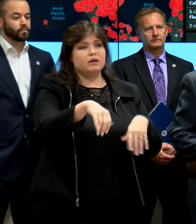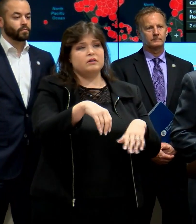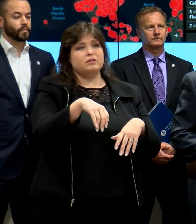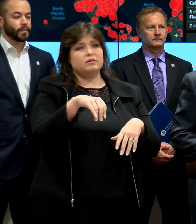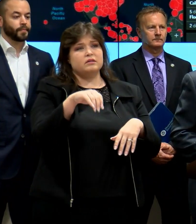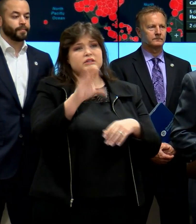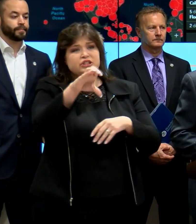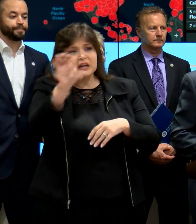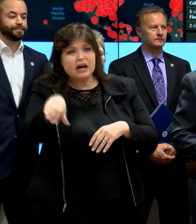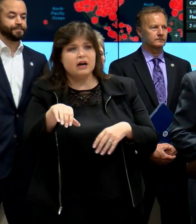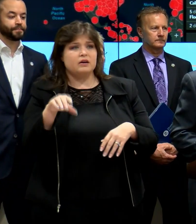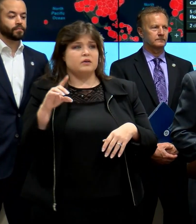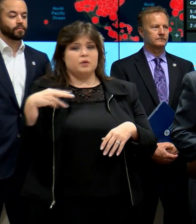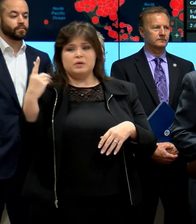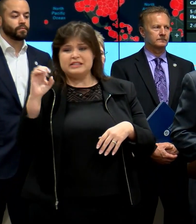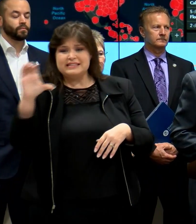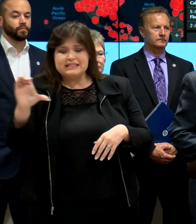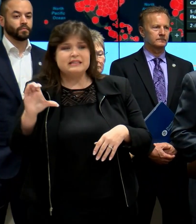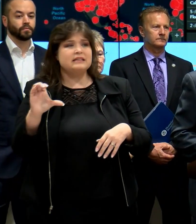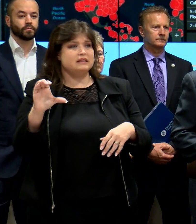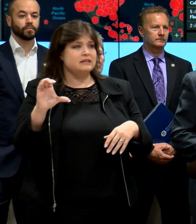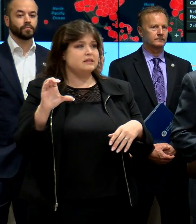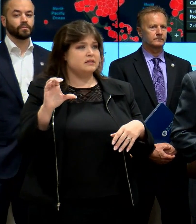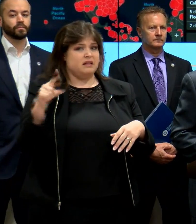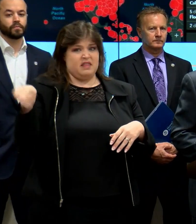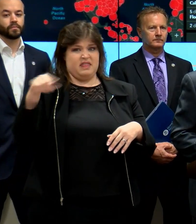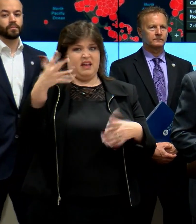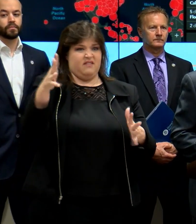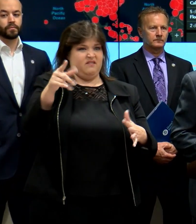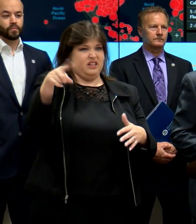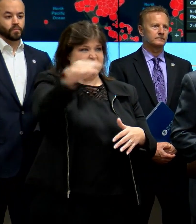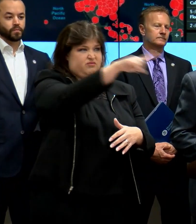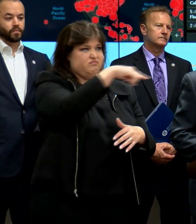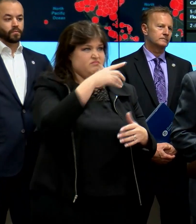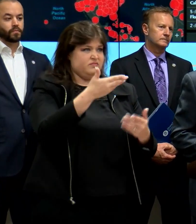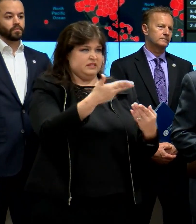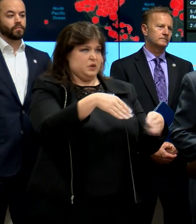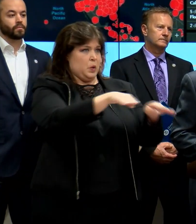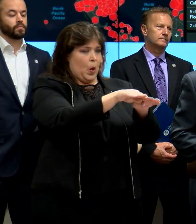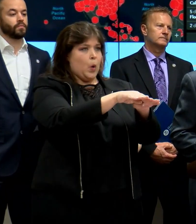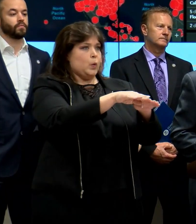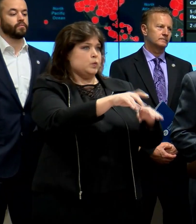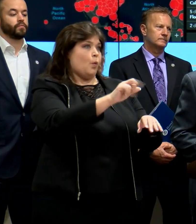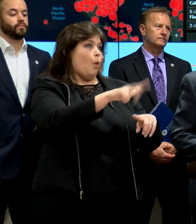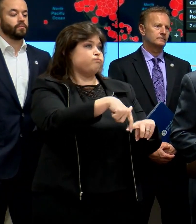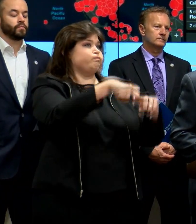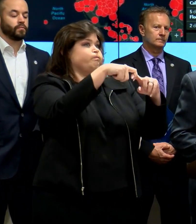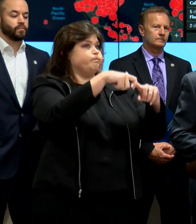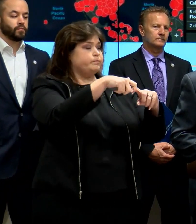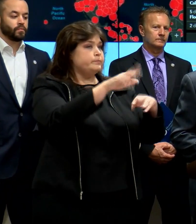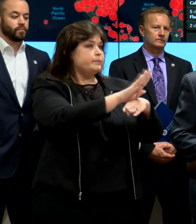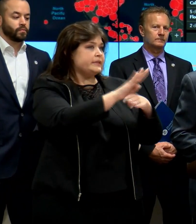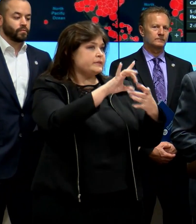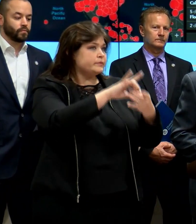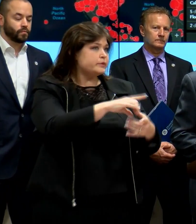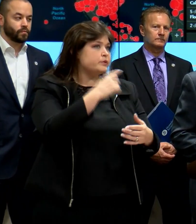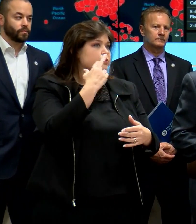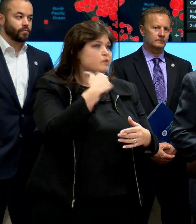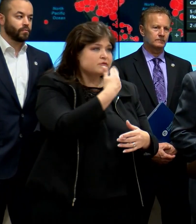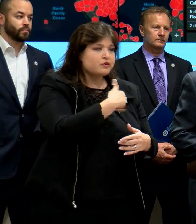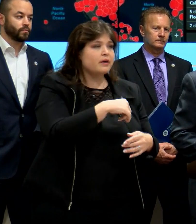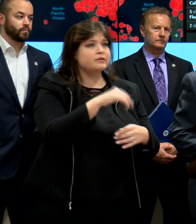have already taken action in terms of closing or suspending business with restaurants and bars and clubs